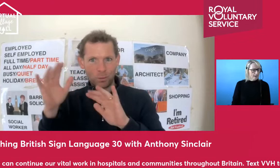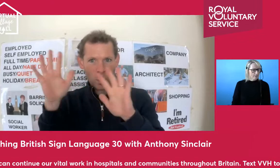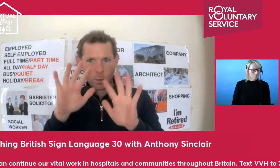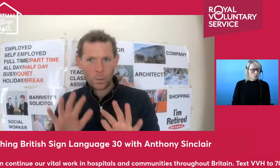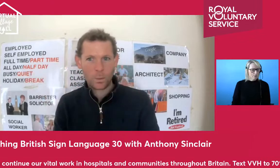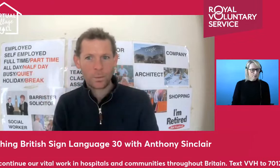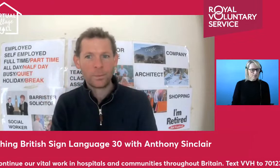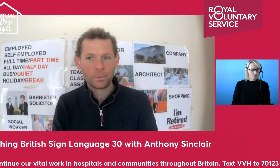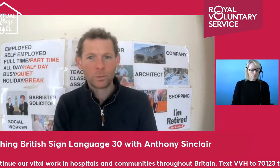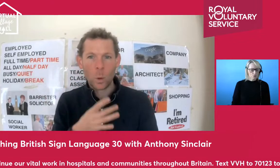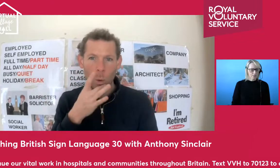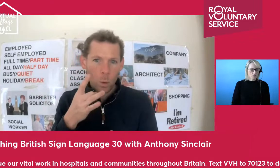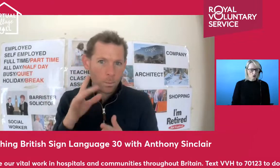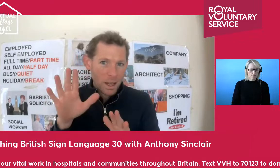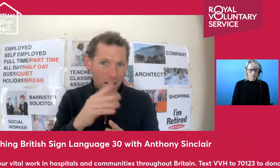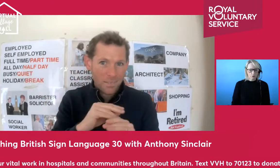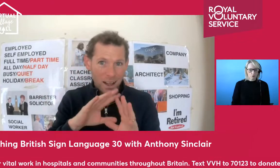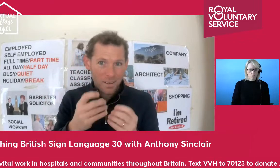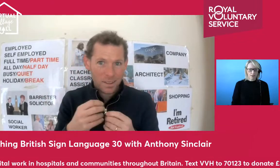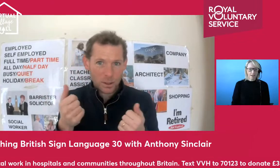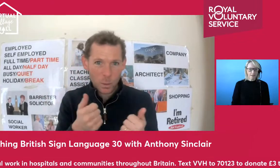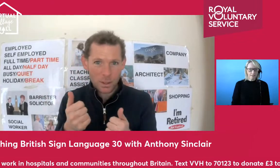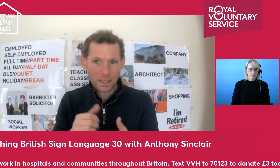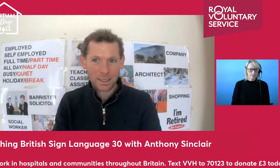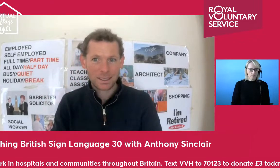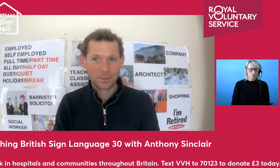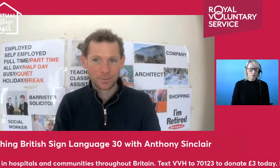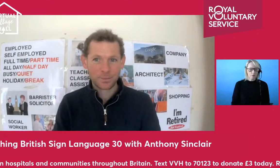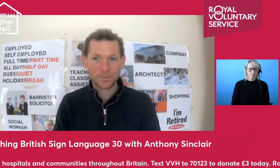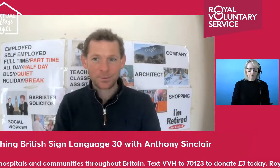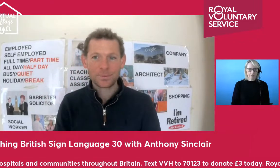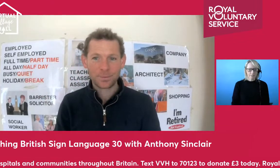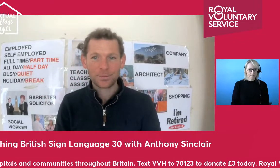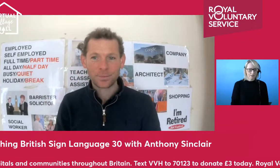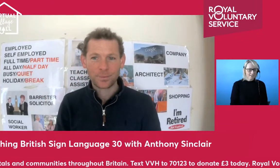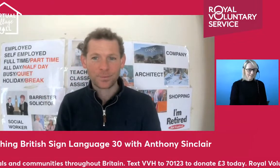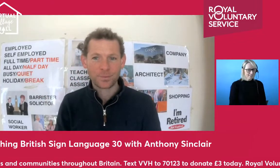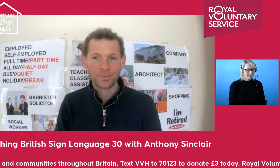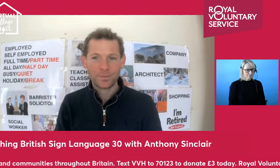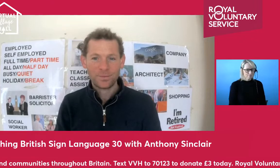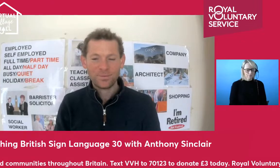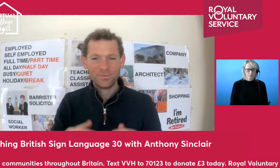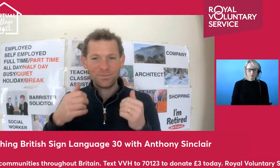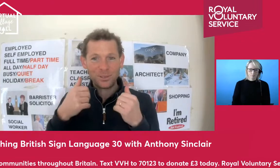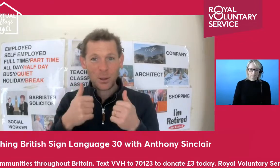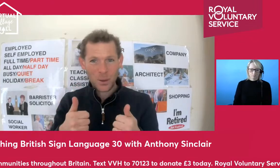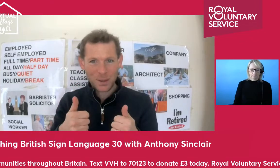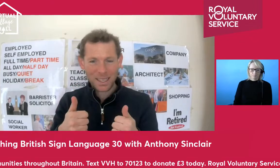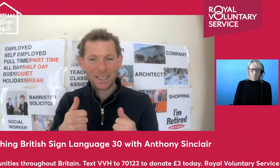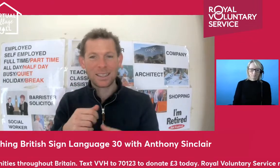probably quite a bit of snow in Scotland and the north of England, so I hope everyone's keeping nice and safe.